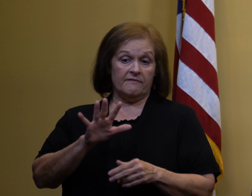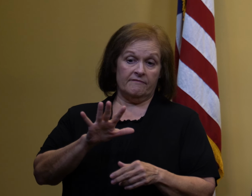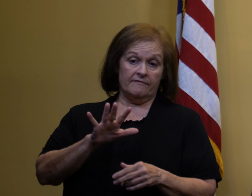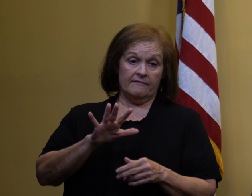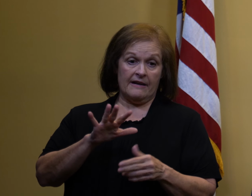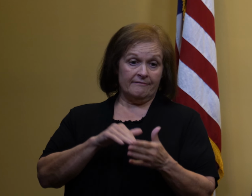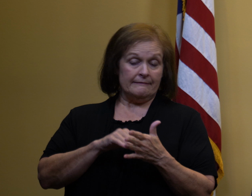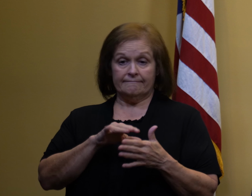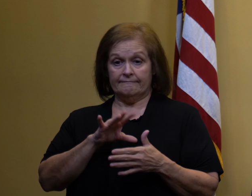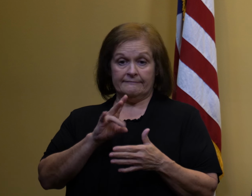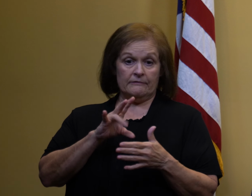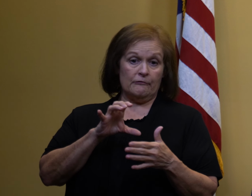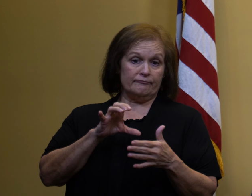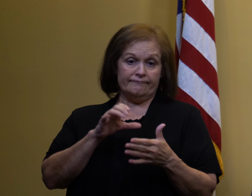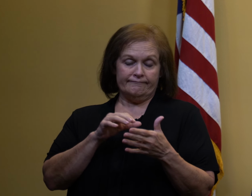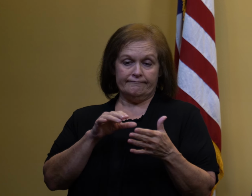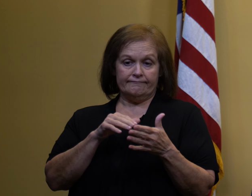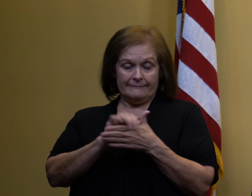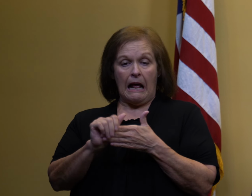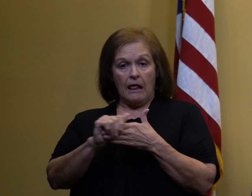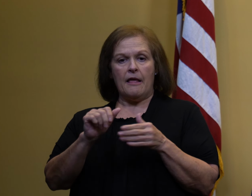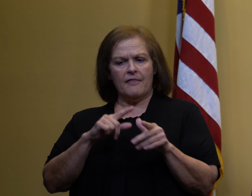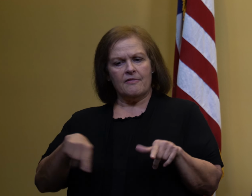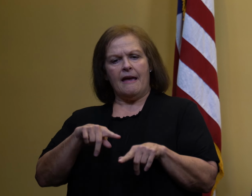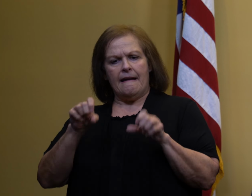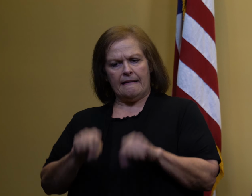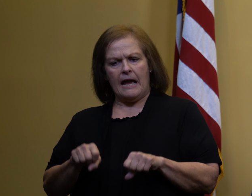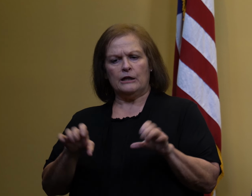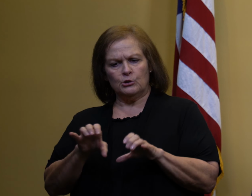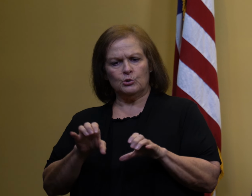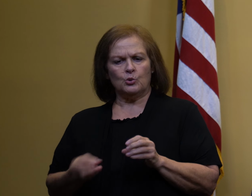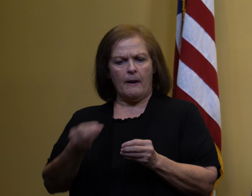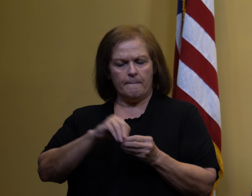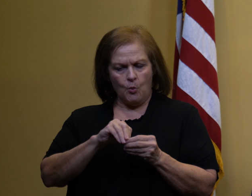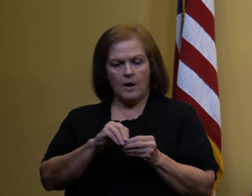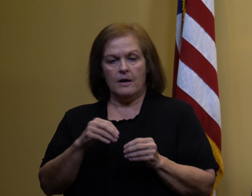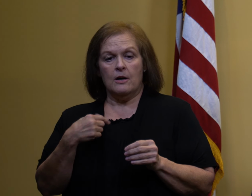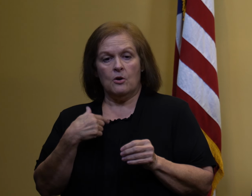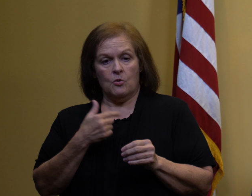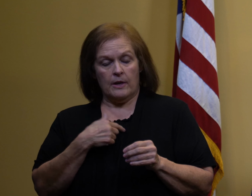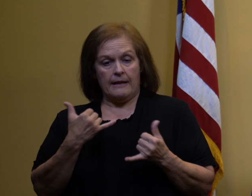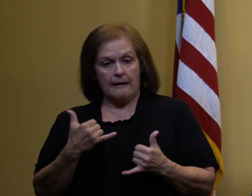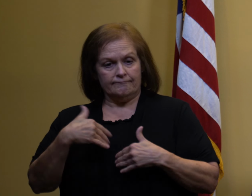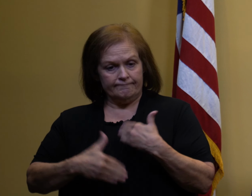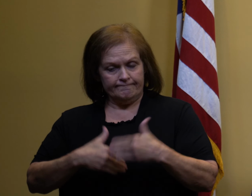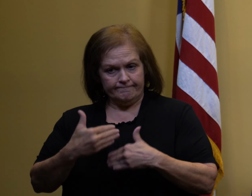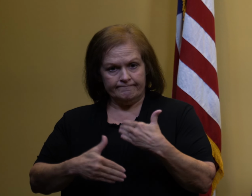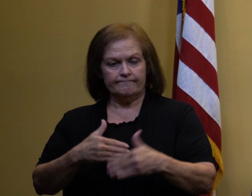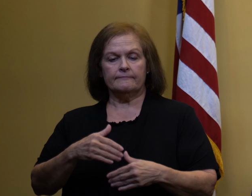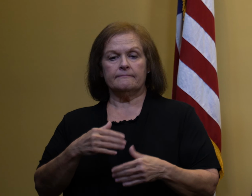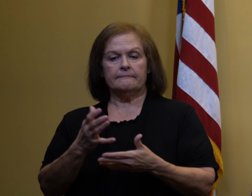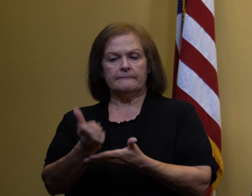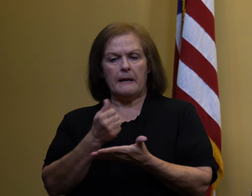to $7,500, that they could go even deeper. So what we have done, we've moved forward, we've activated